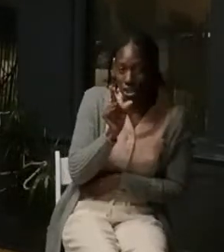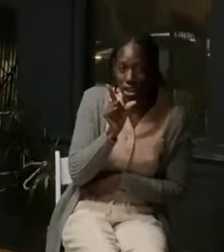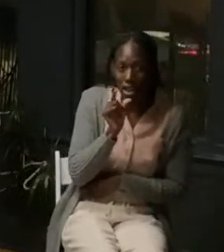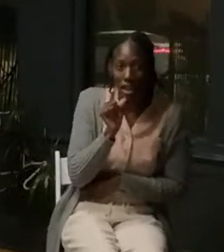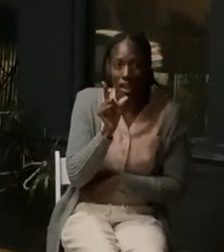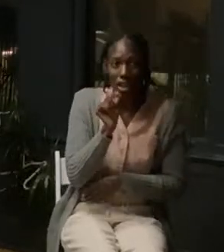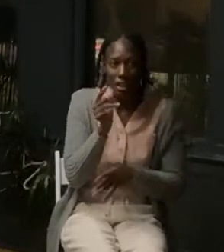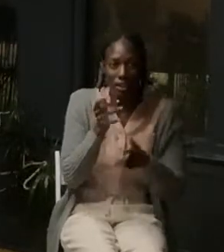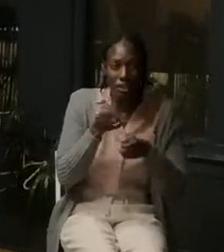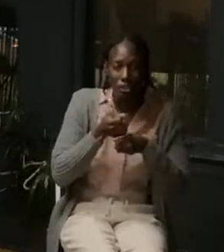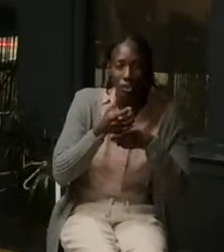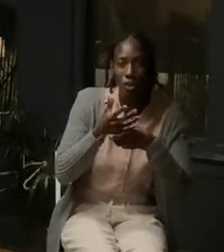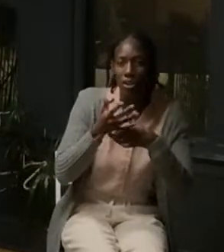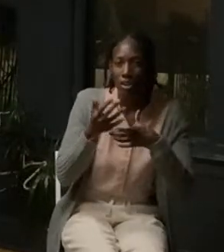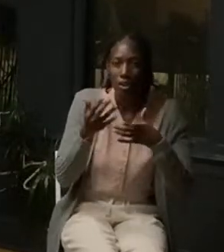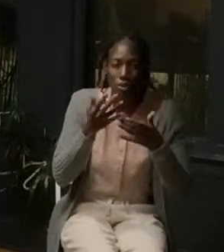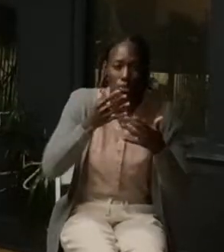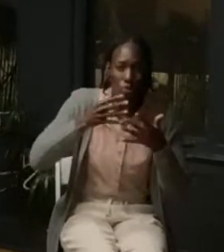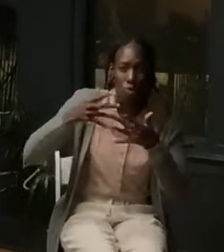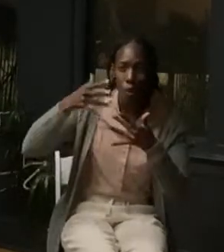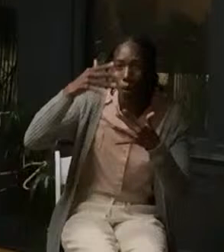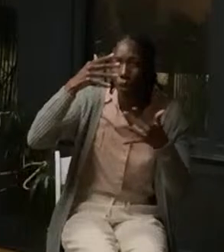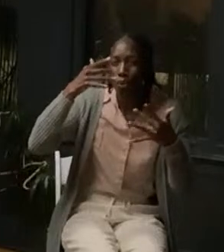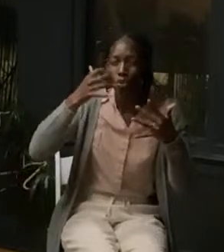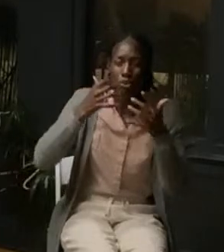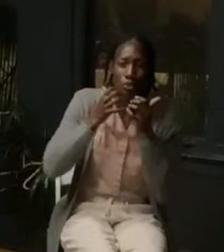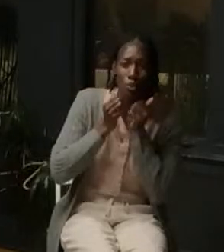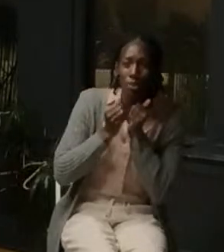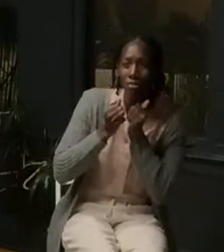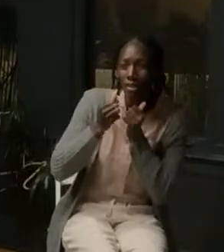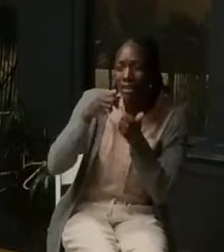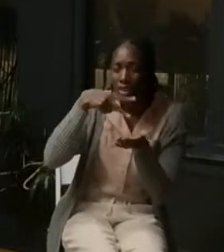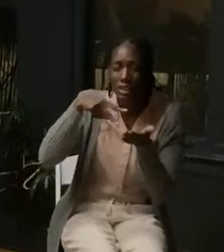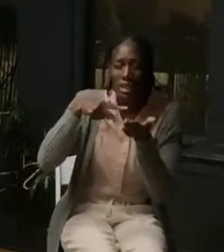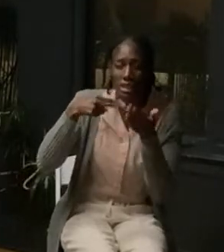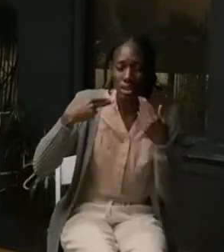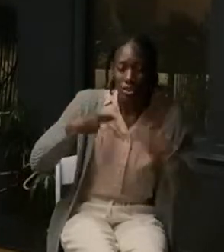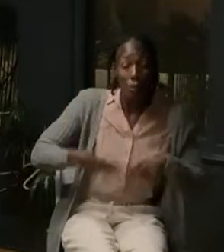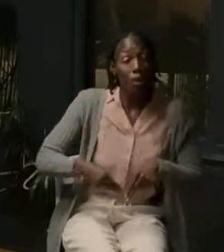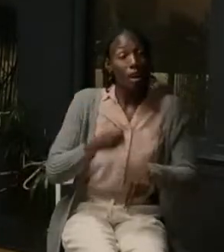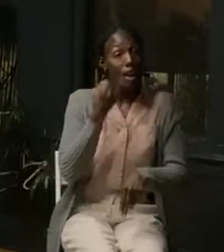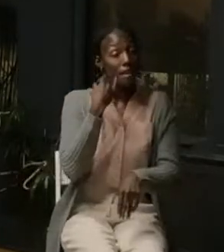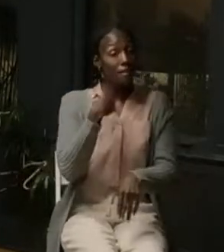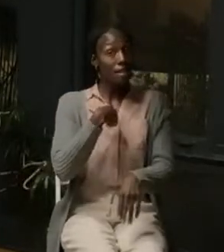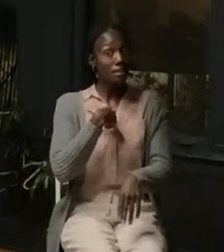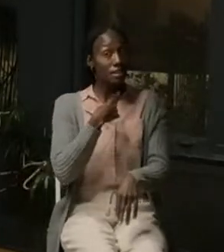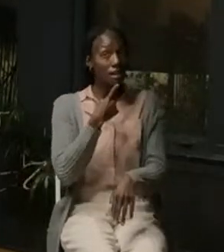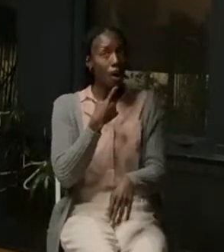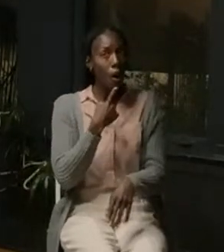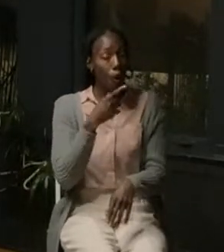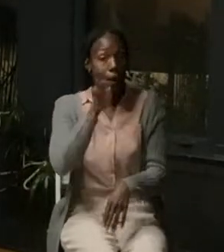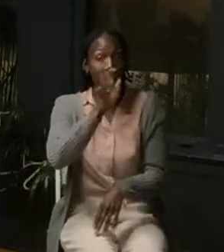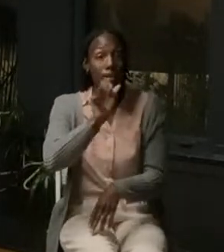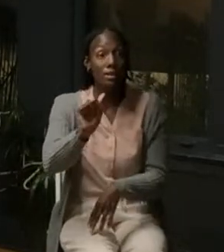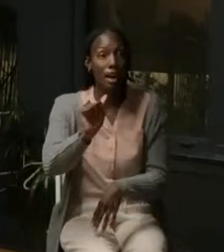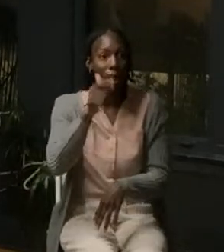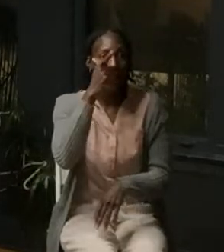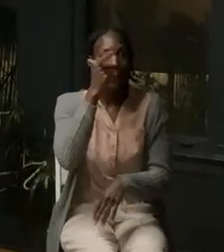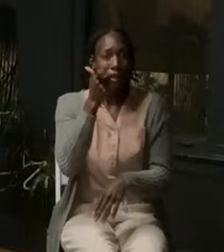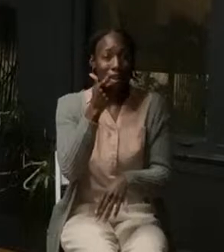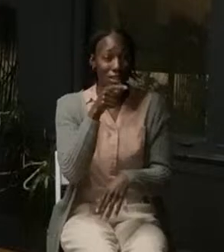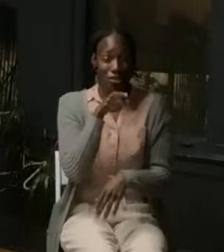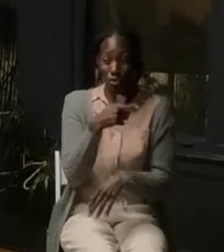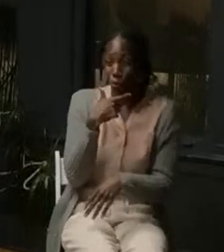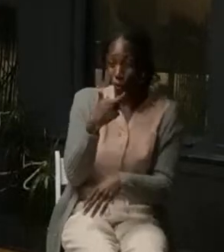choking smoke and dancing suit. If I should have said pizza, because watching this mouth